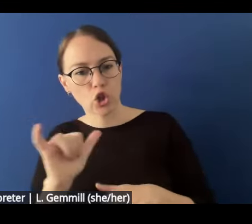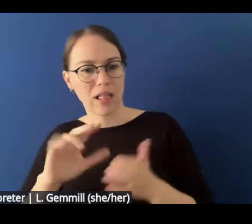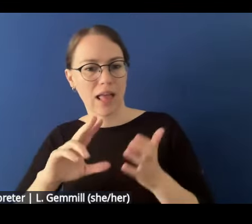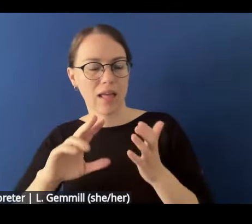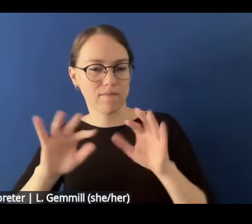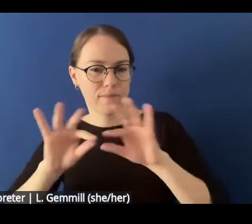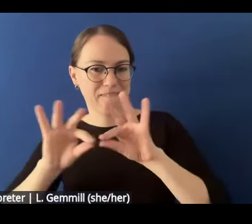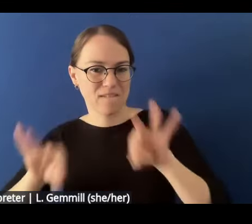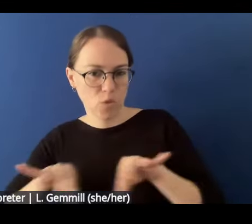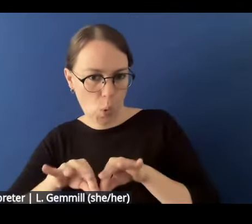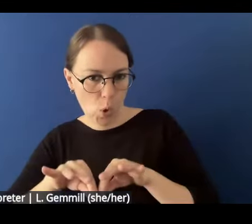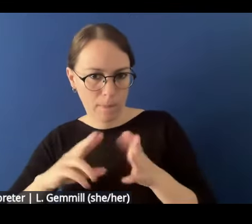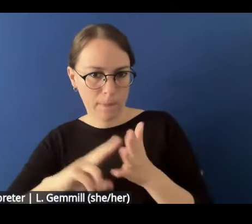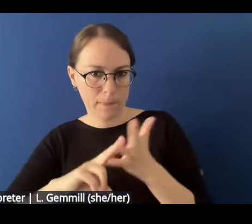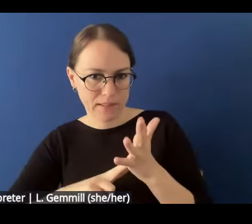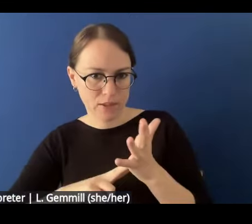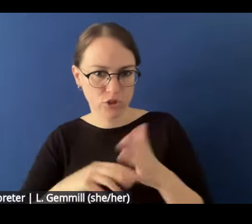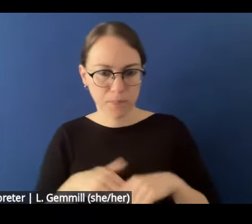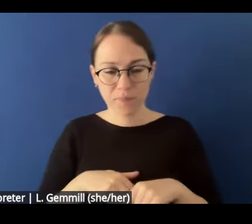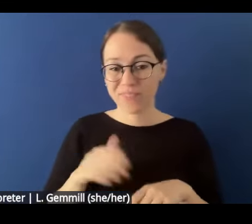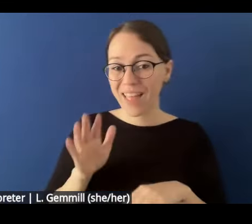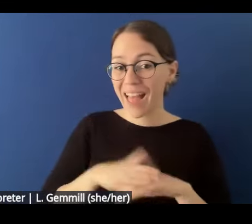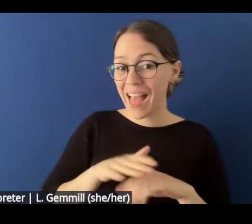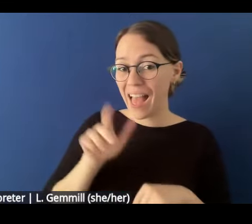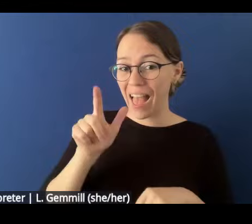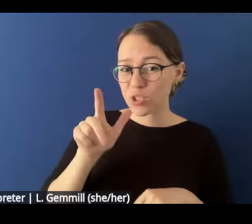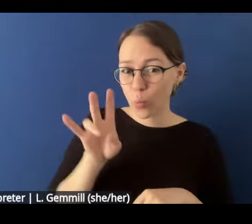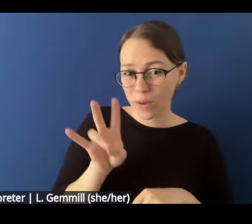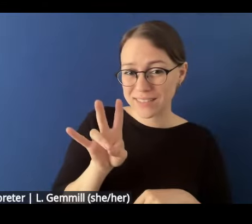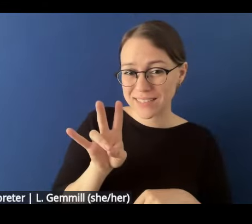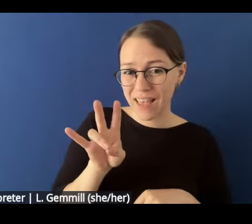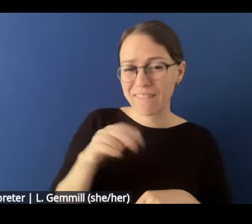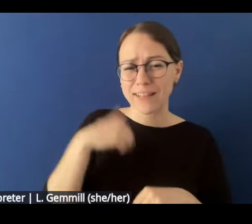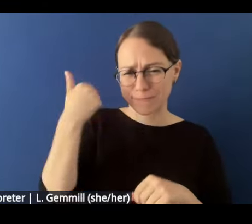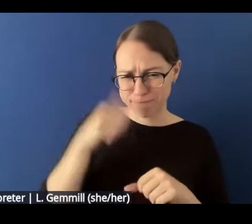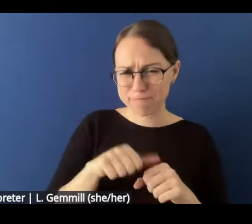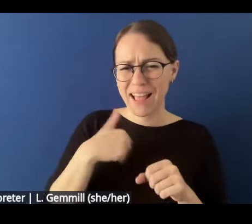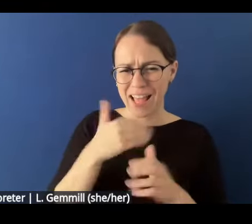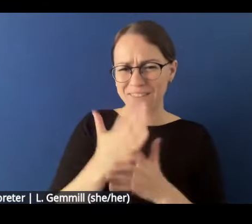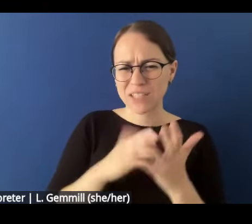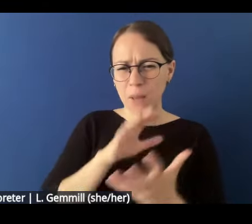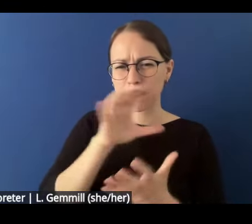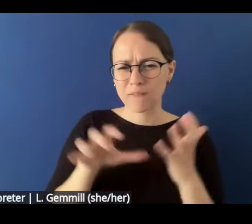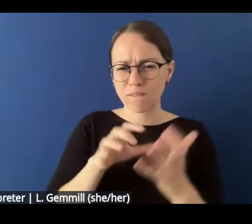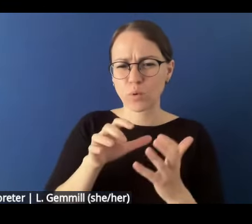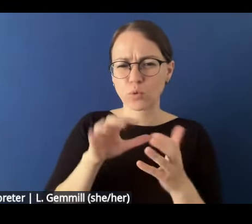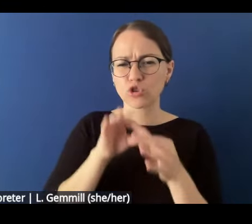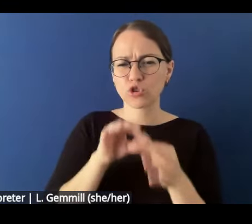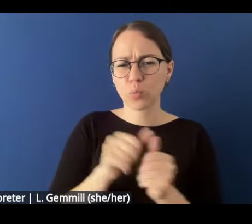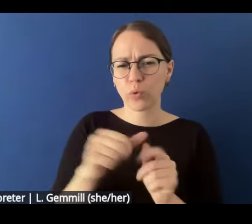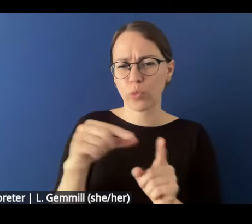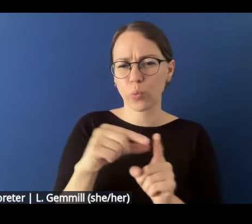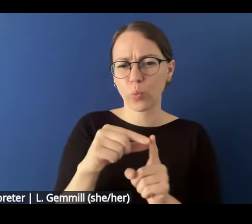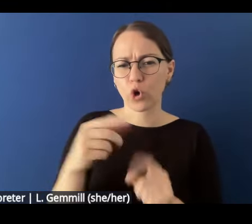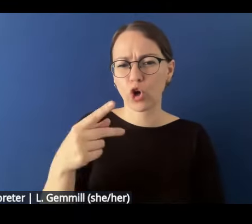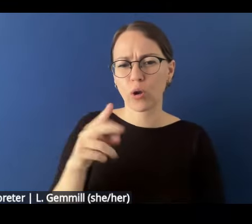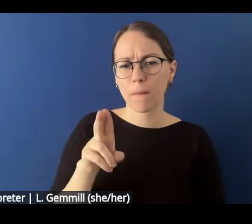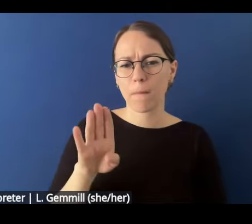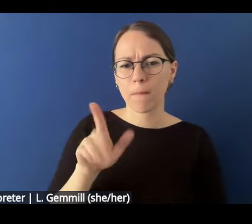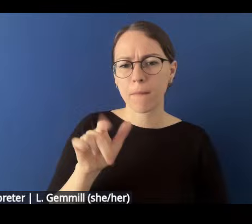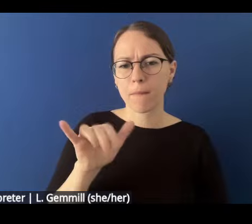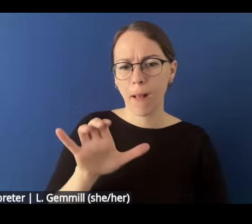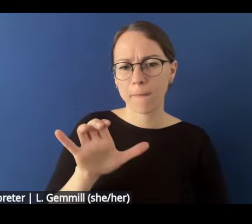As I recall, on the 27th, there was some confusion about the word public Mhm. in local public